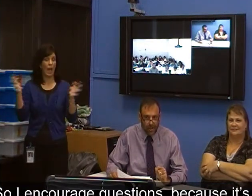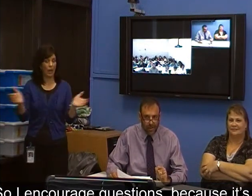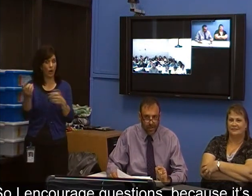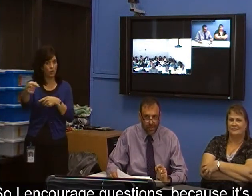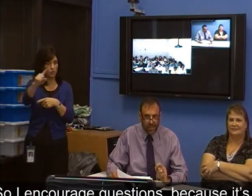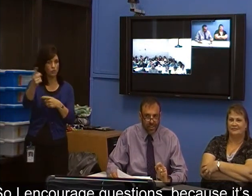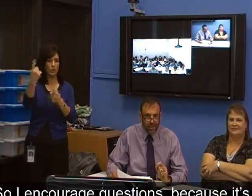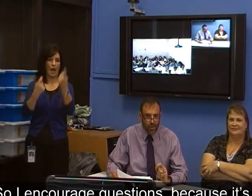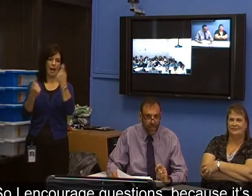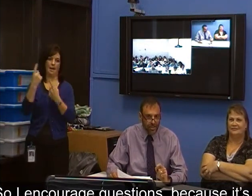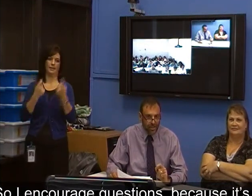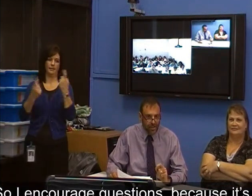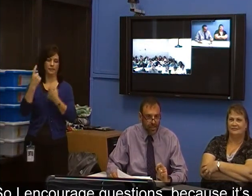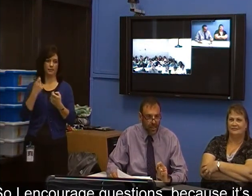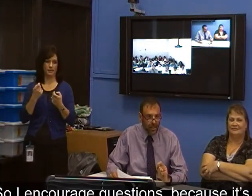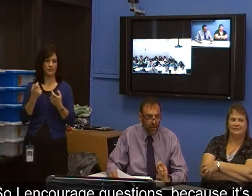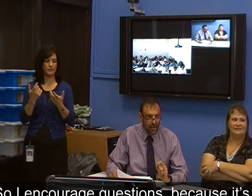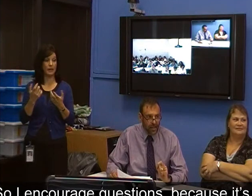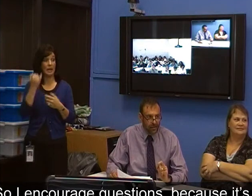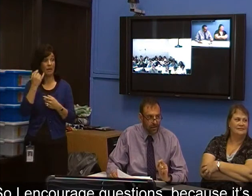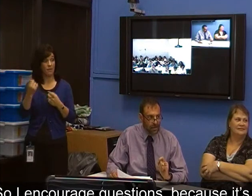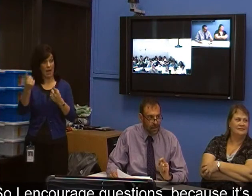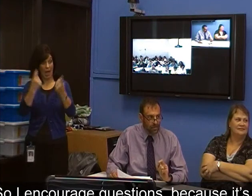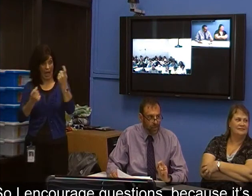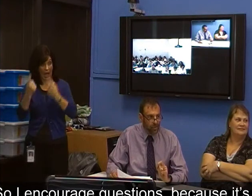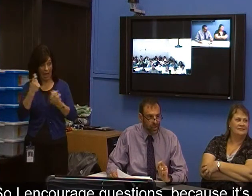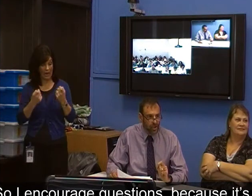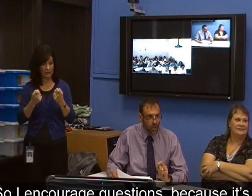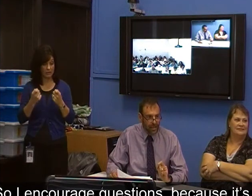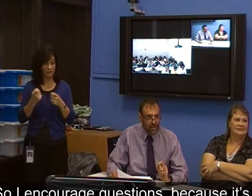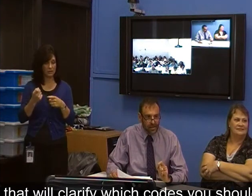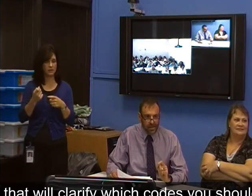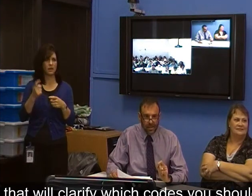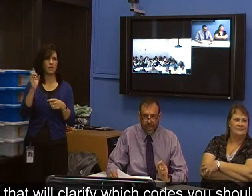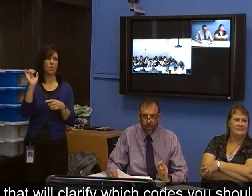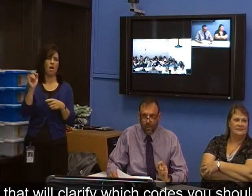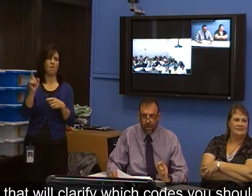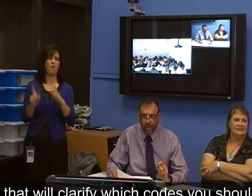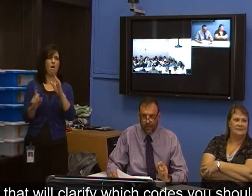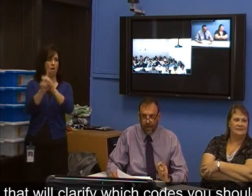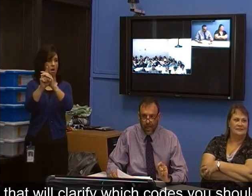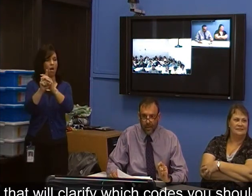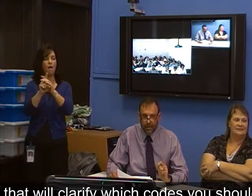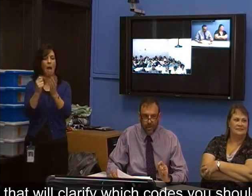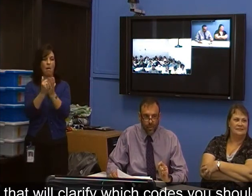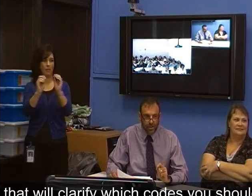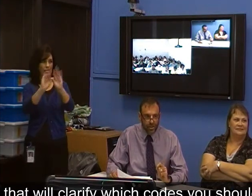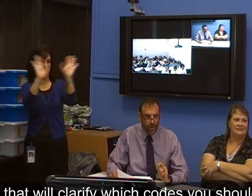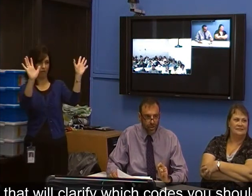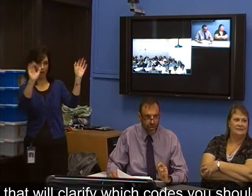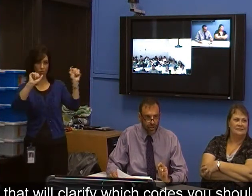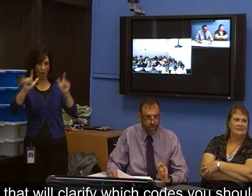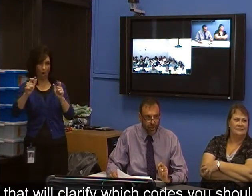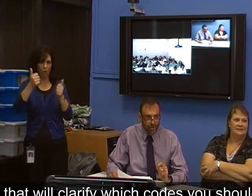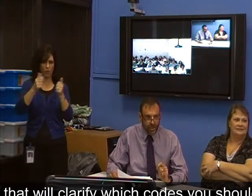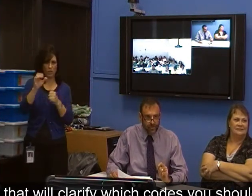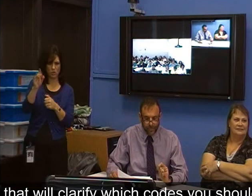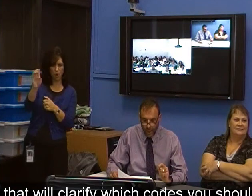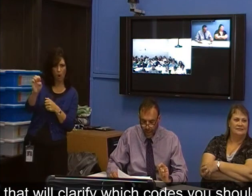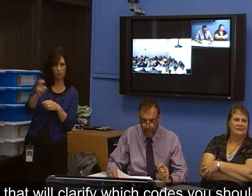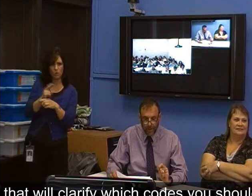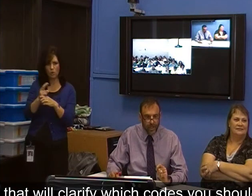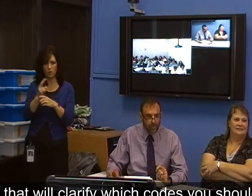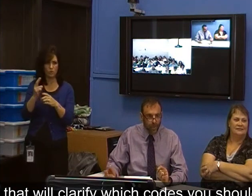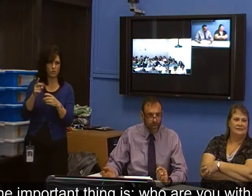questions, because it's these questions that come up with nuances that will clarify which codes you should be